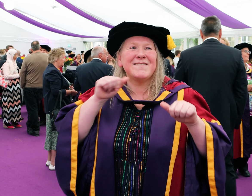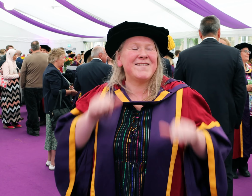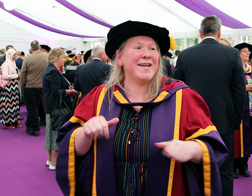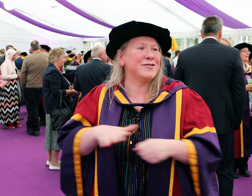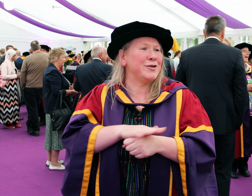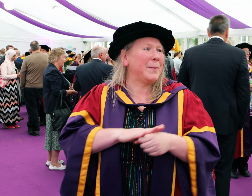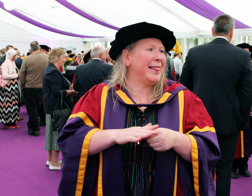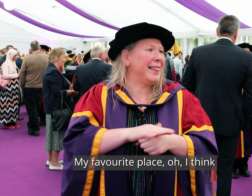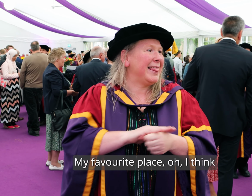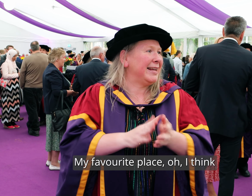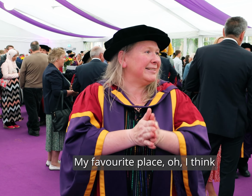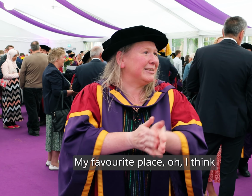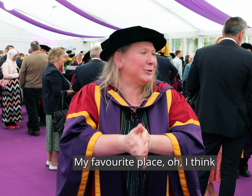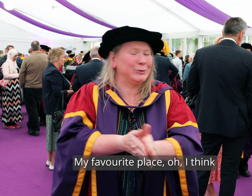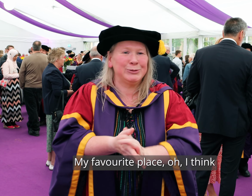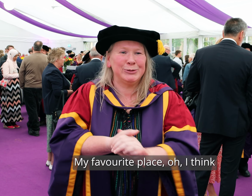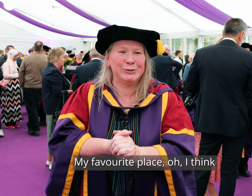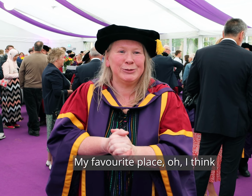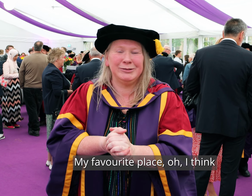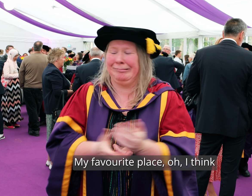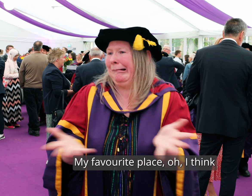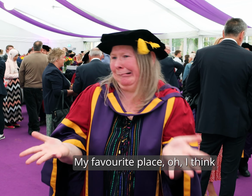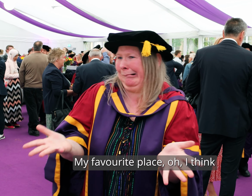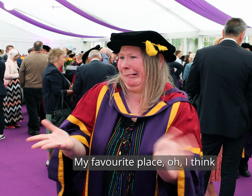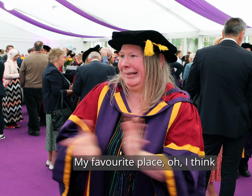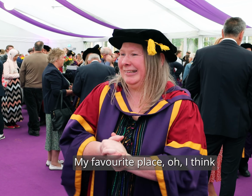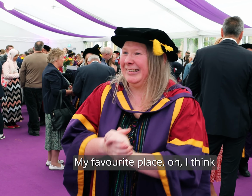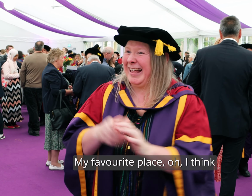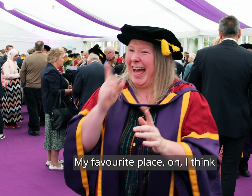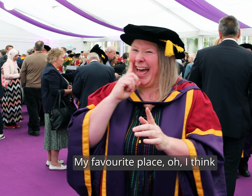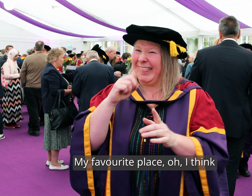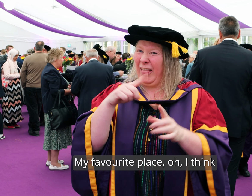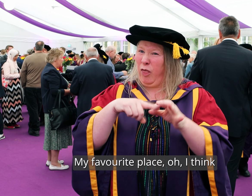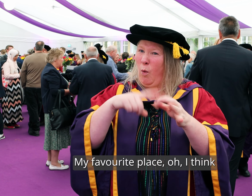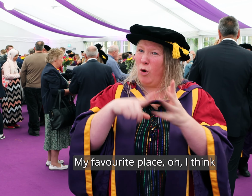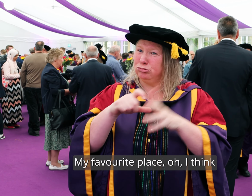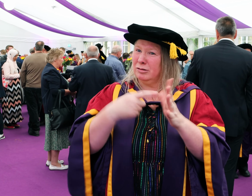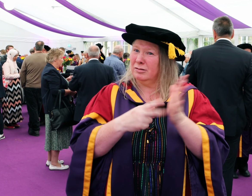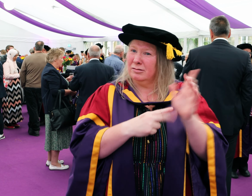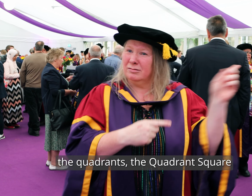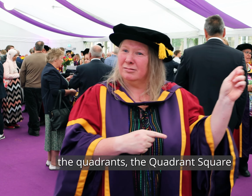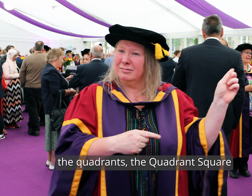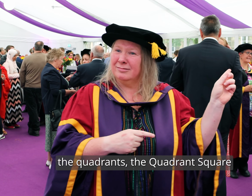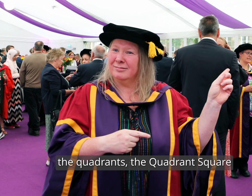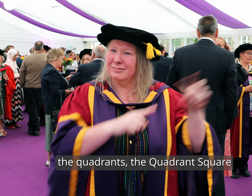My favourite place, ooh, I think the Quadrant,